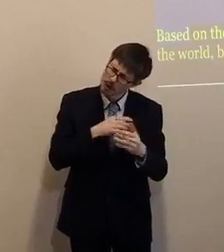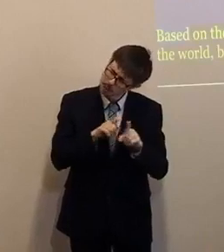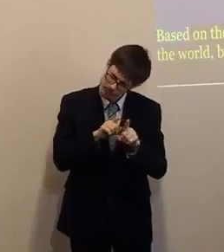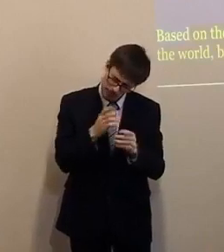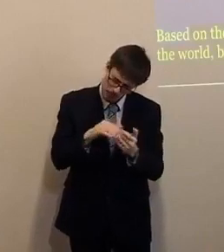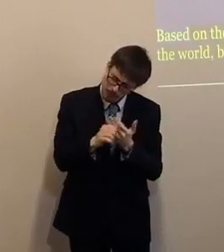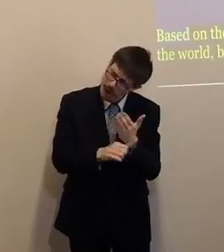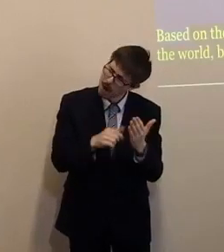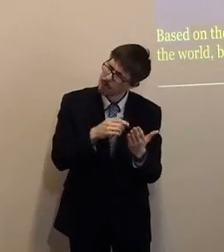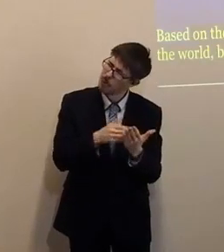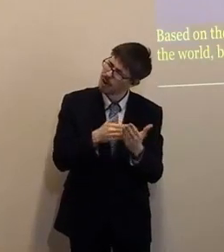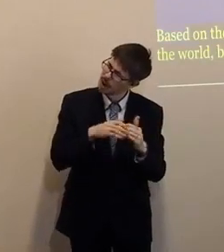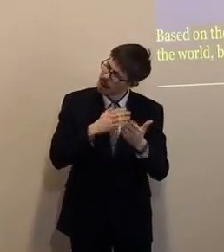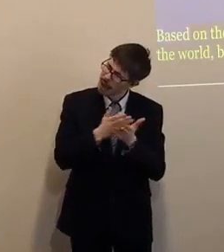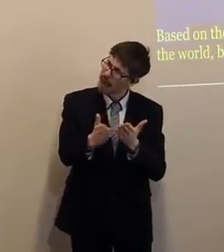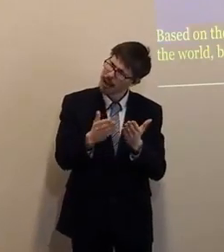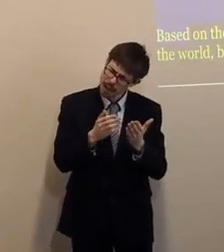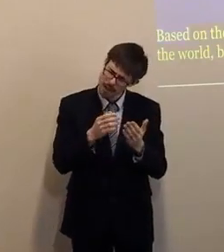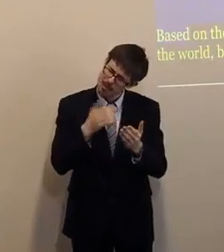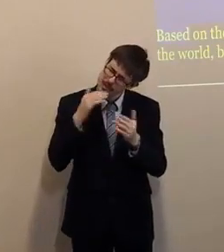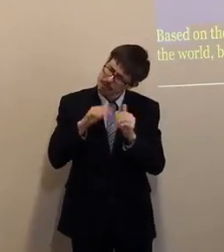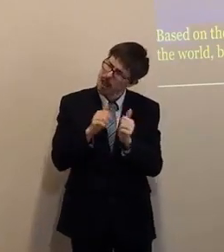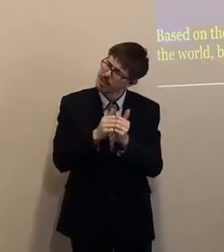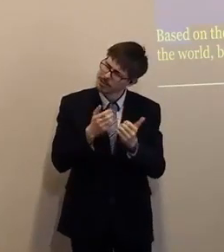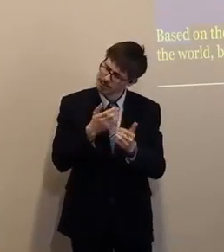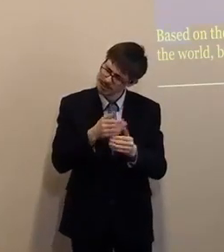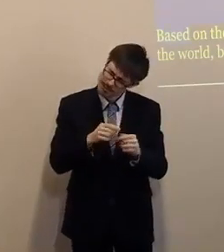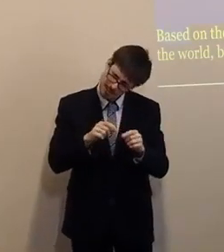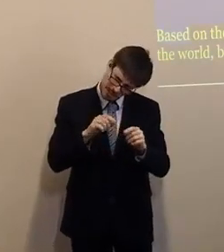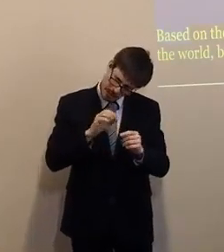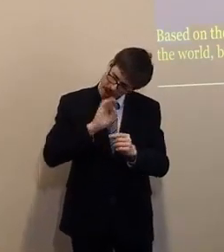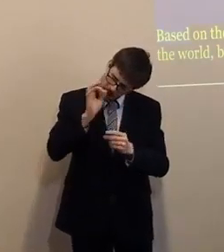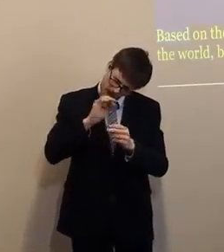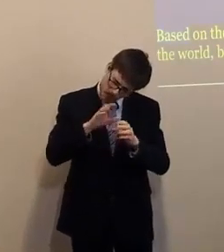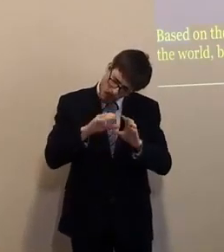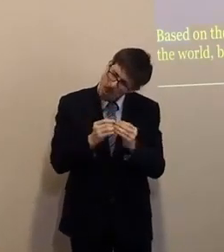and help him, Lord, to speak to them from the Bible.